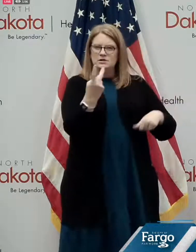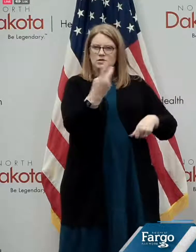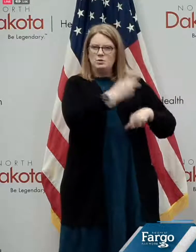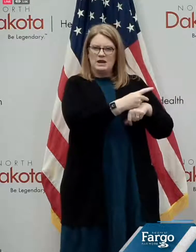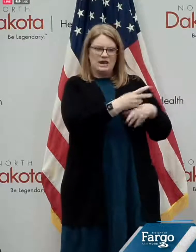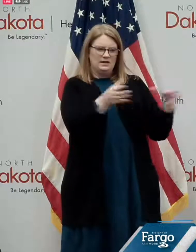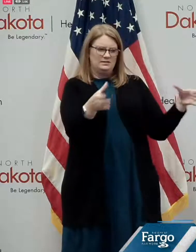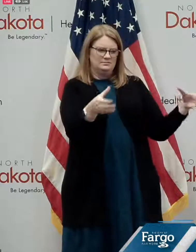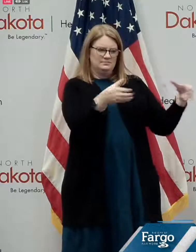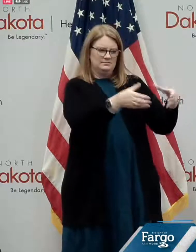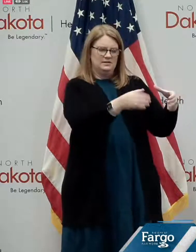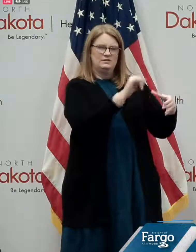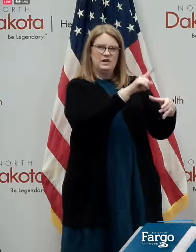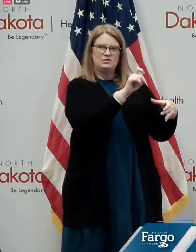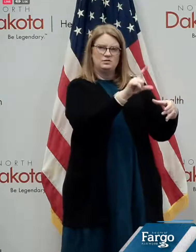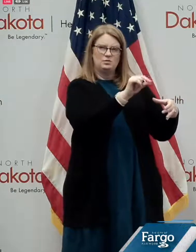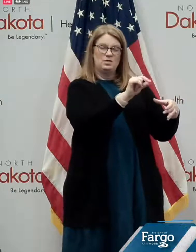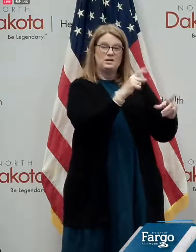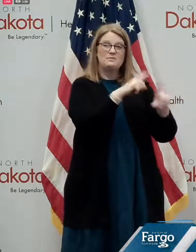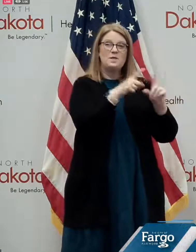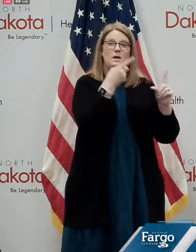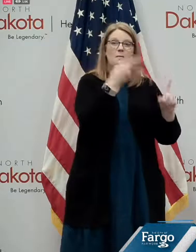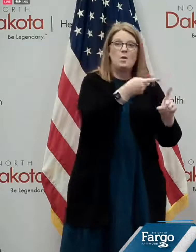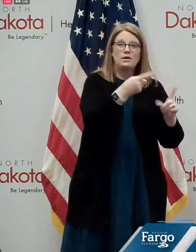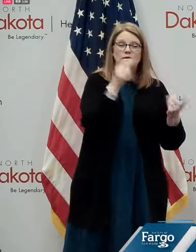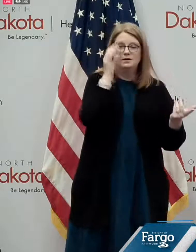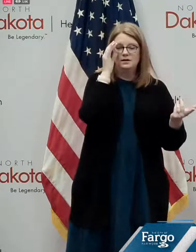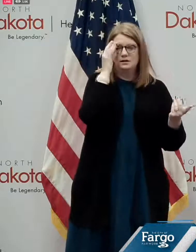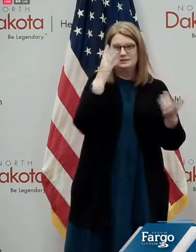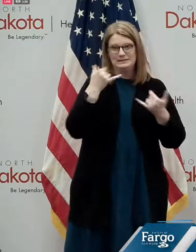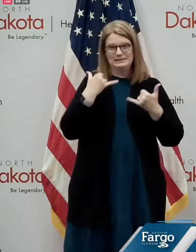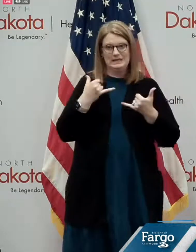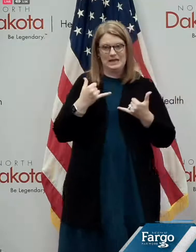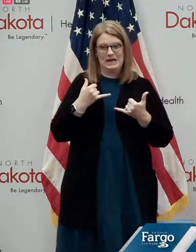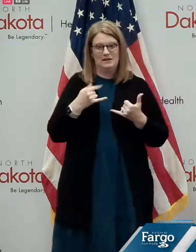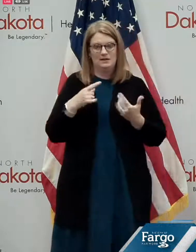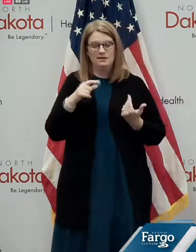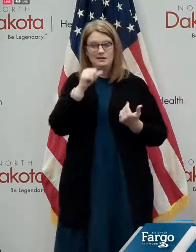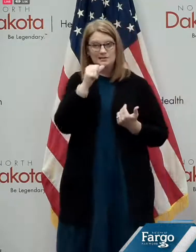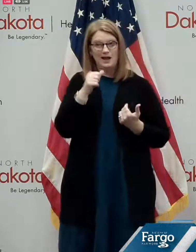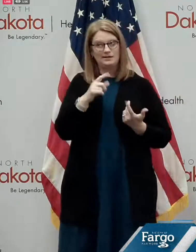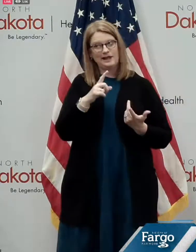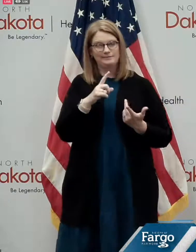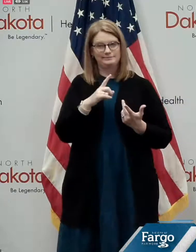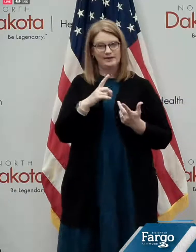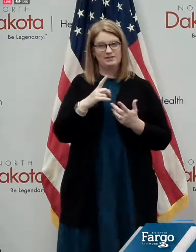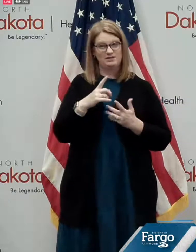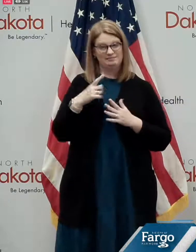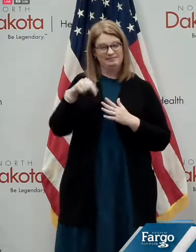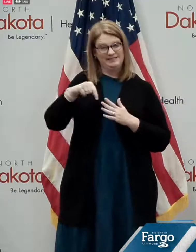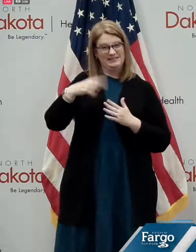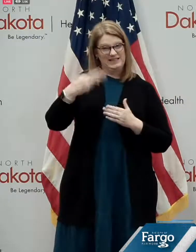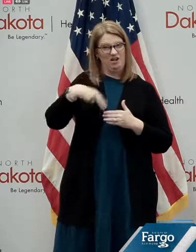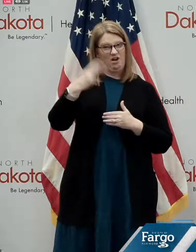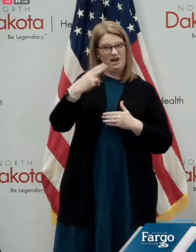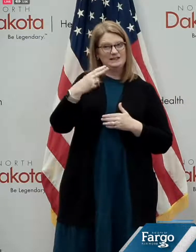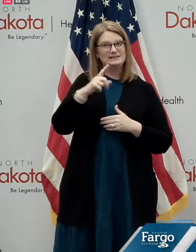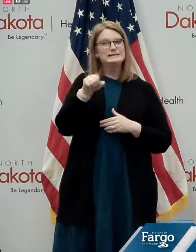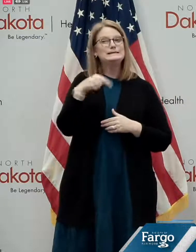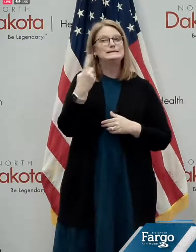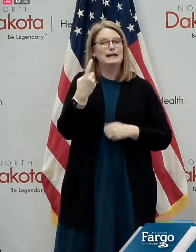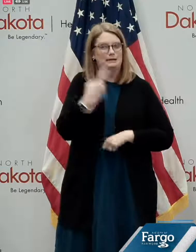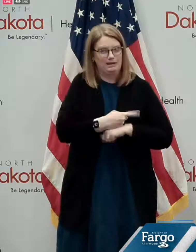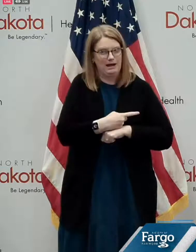kind of 120 each. The point of all that is that while today isn't officially our highest day, in my mind, this is our highest single